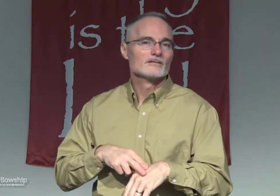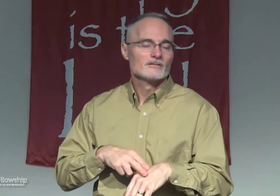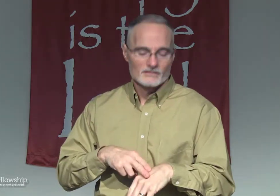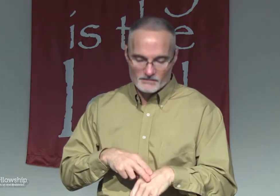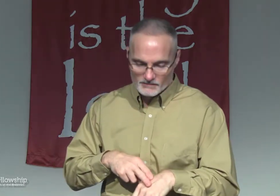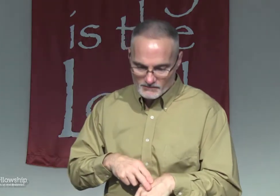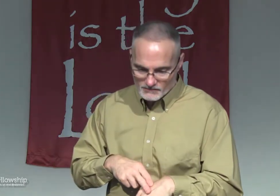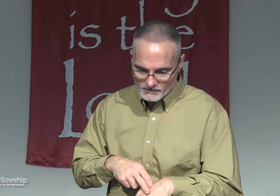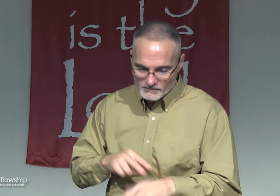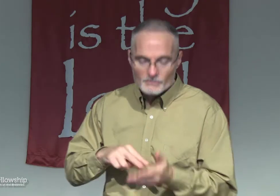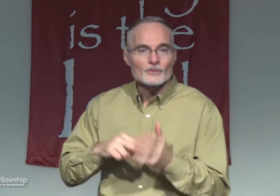It's a metaphor, of course.